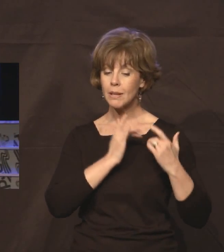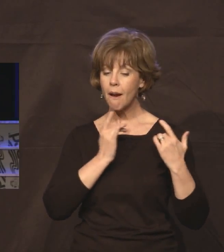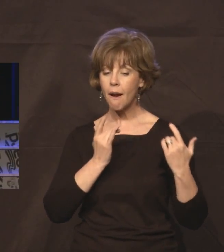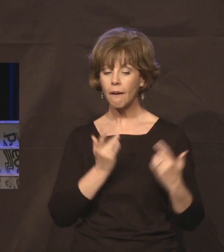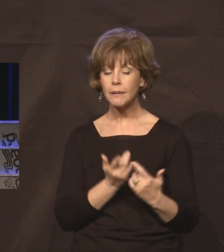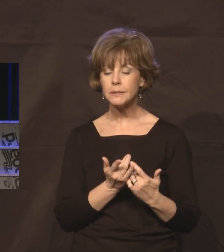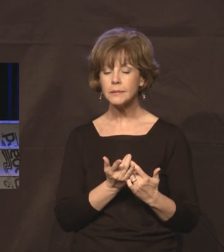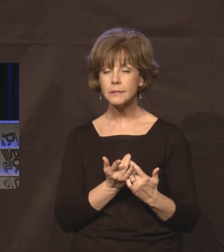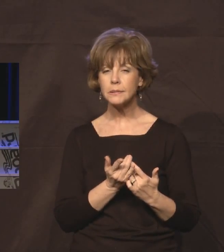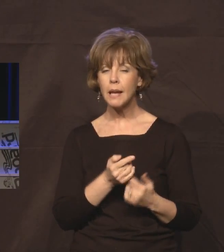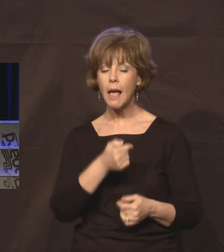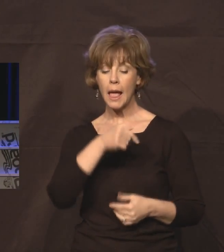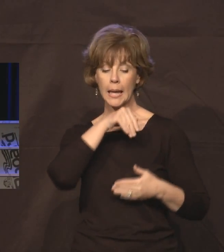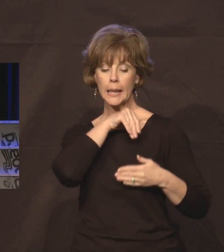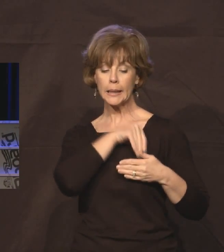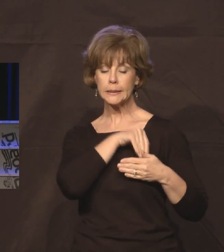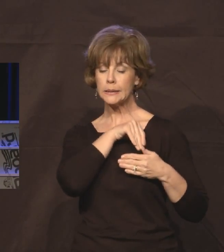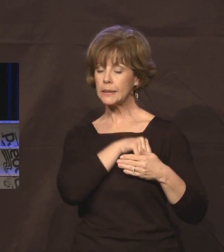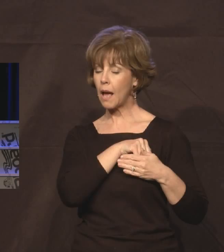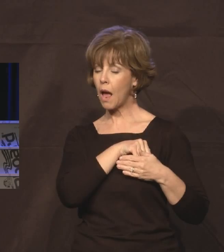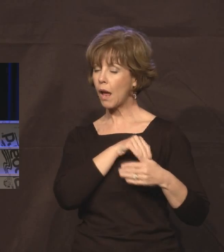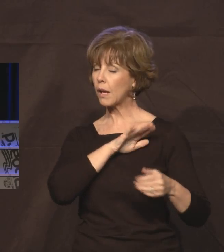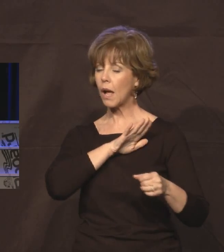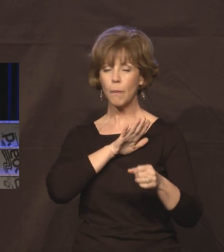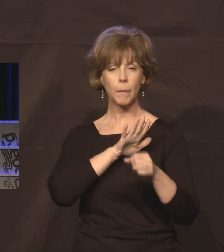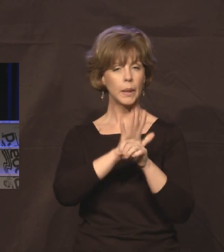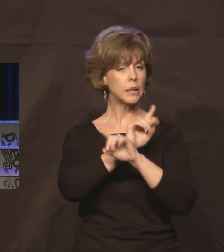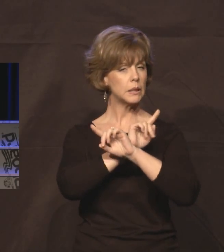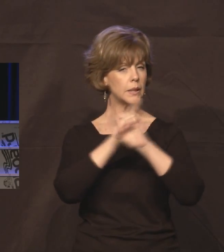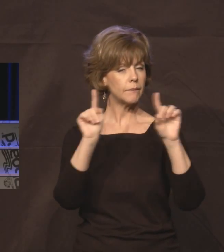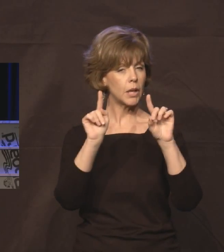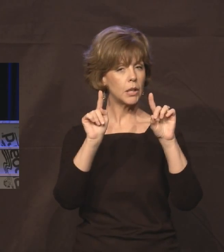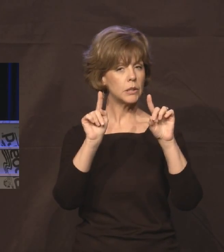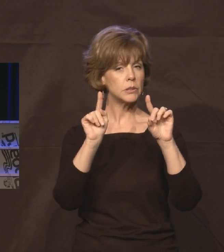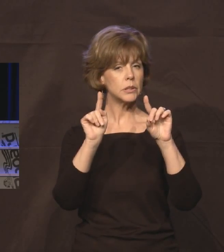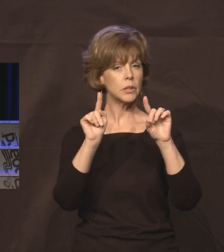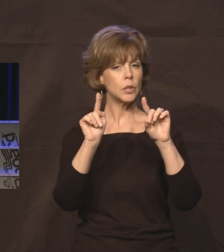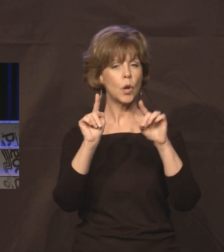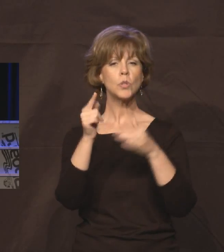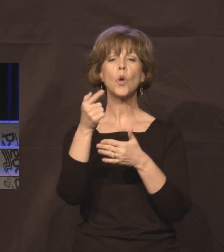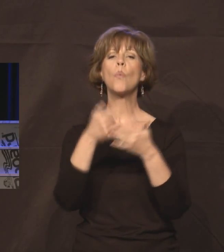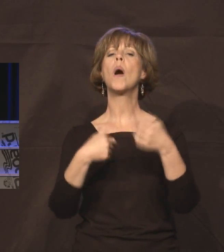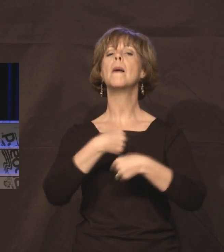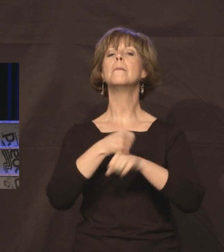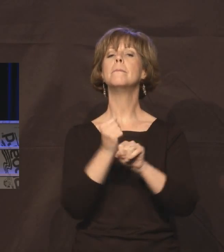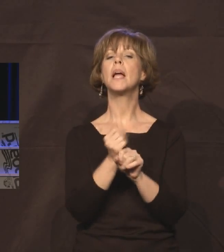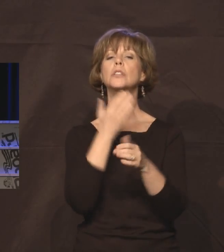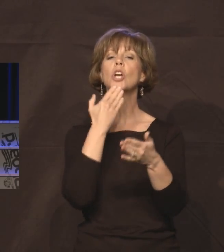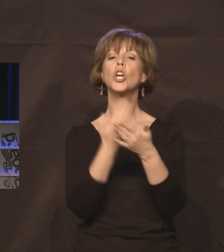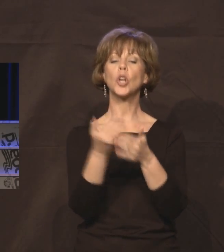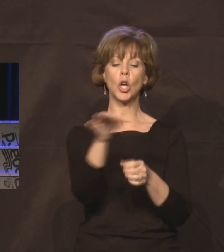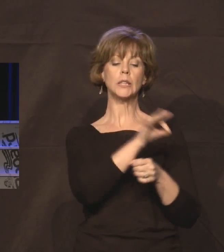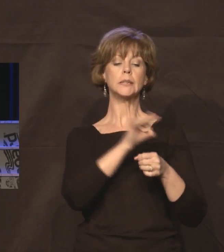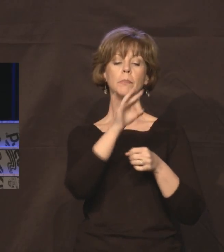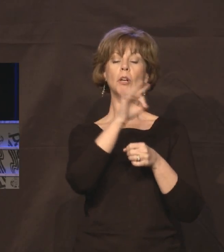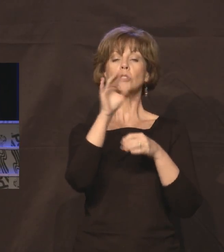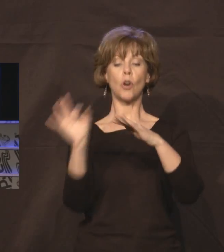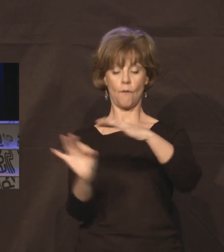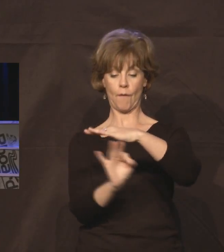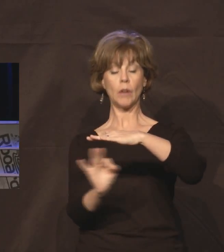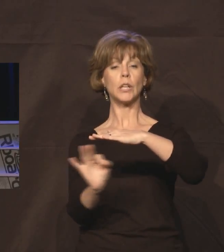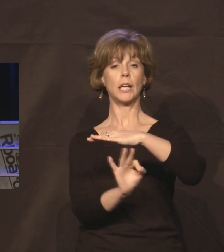inside could be completely different. So what makes for a good spiritual foundation? I think the first part is that we